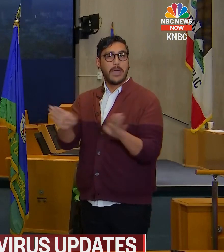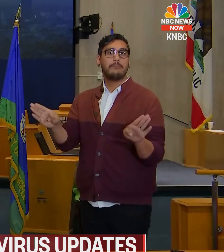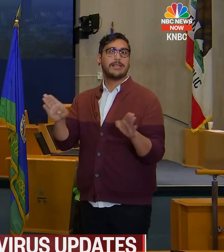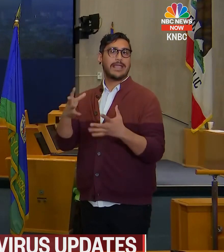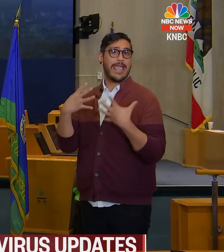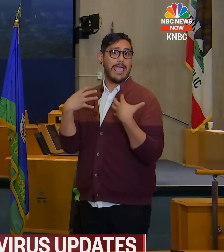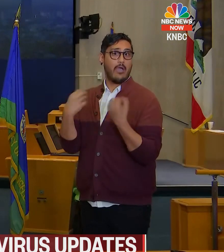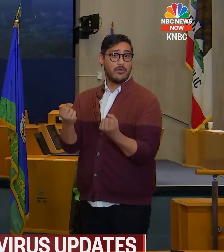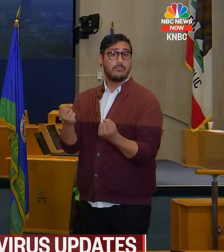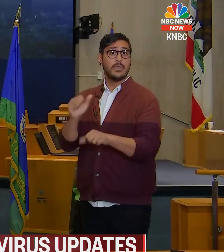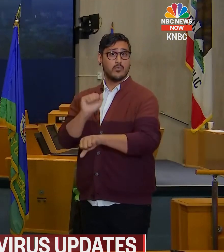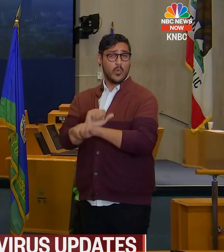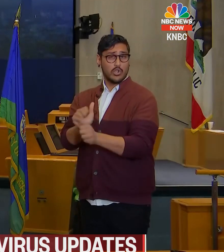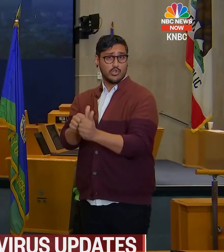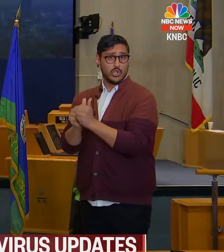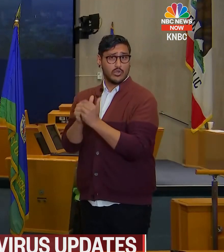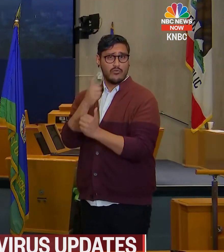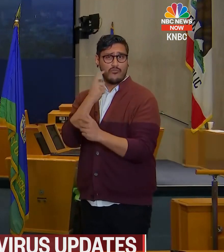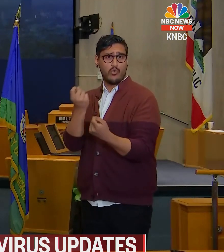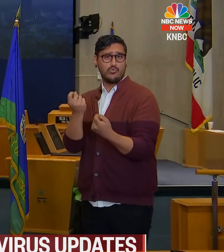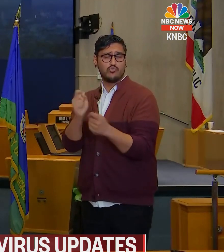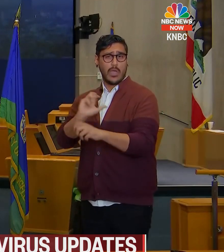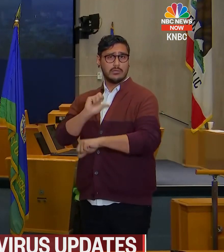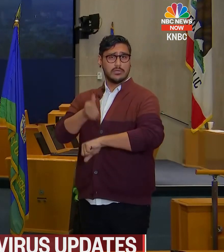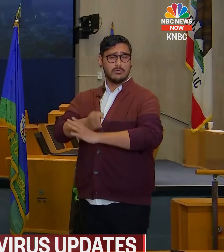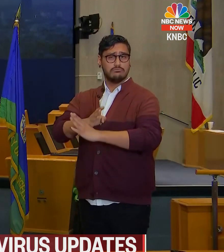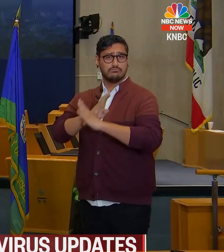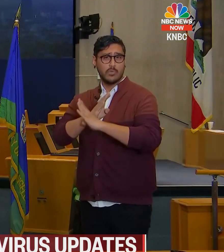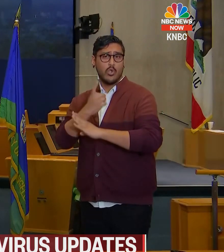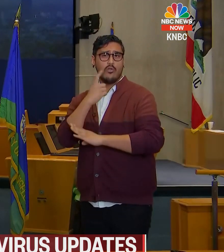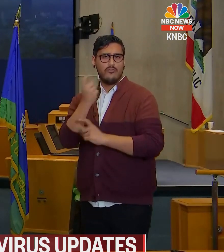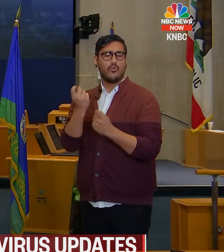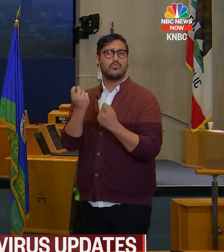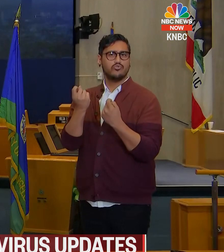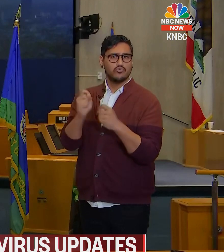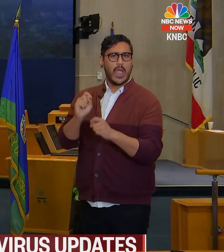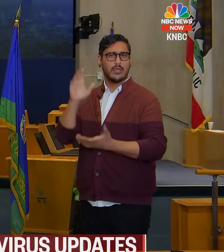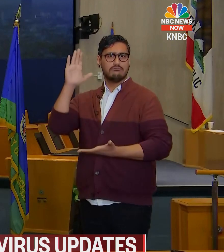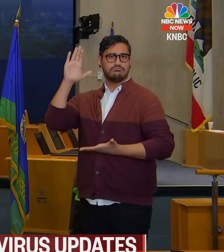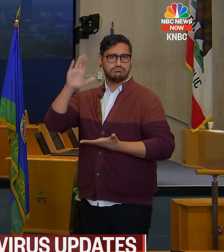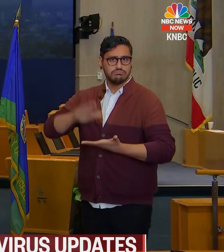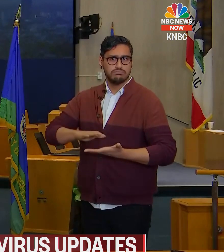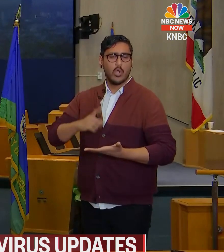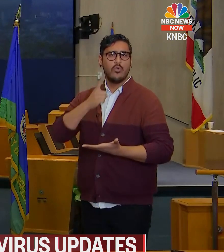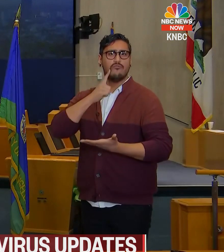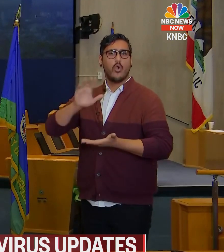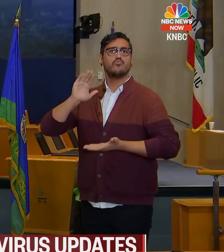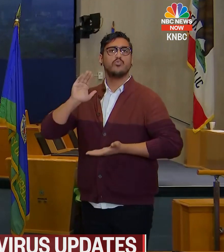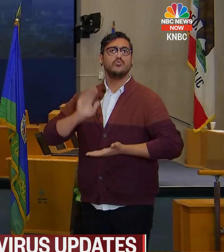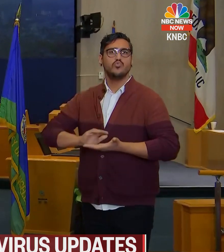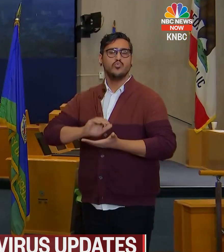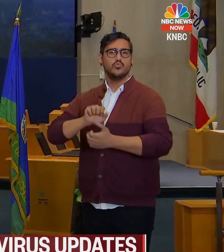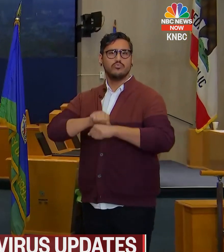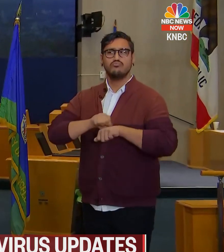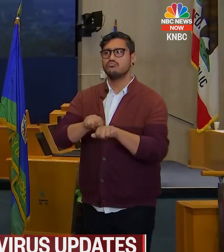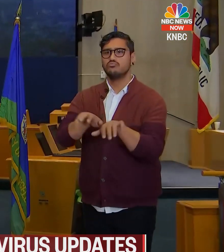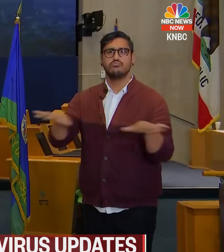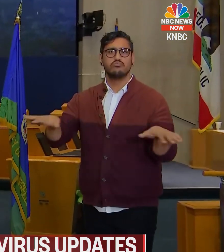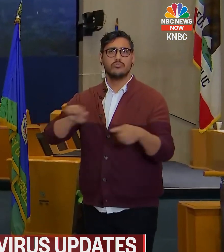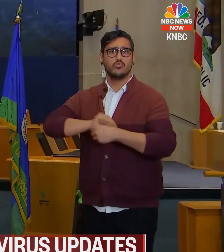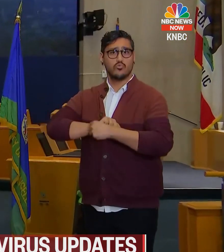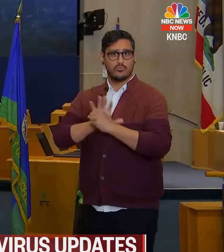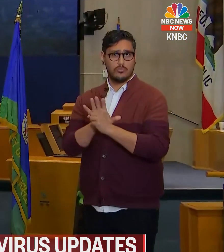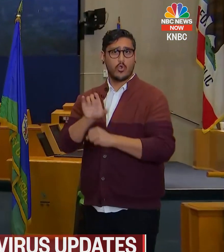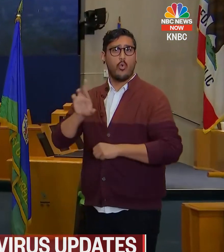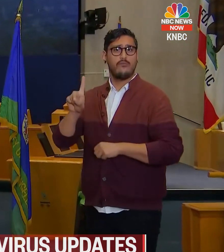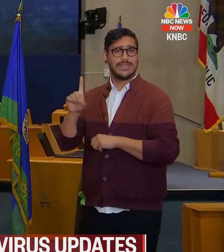together to try to take preventative measures to flatten the curve to reduce the impact of COVID-19. I'm